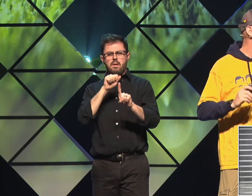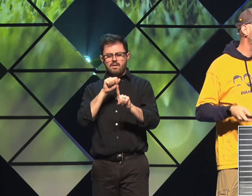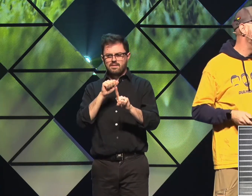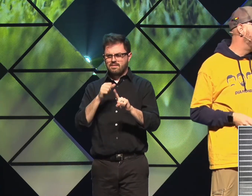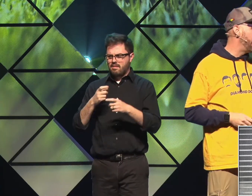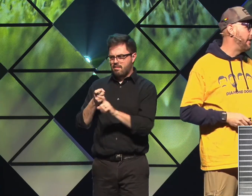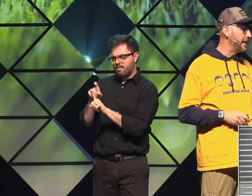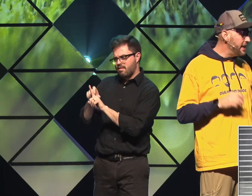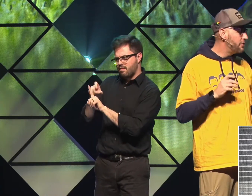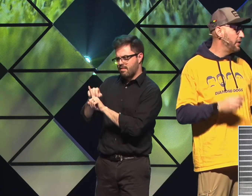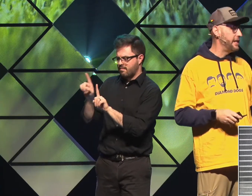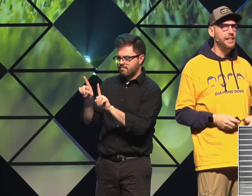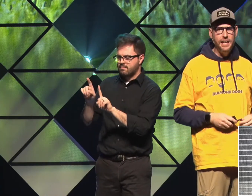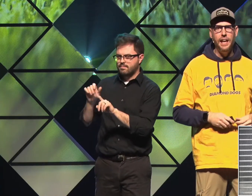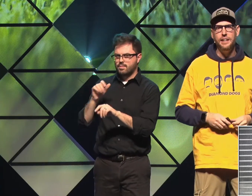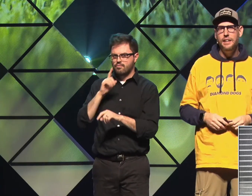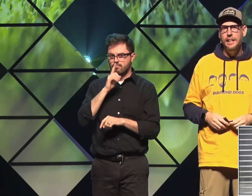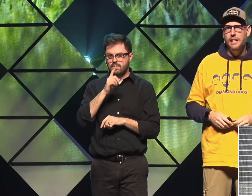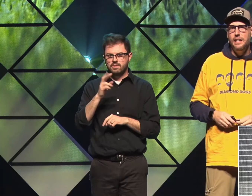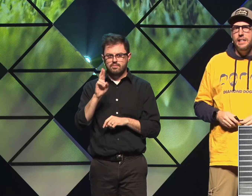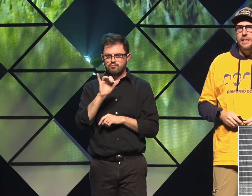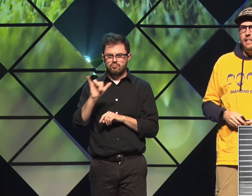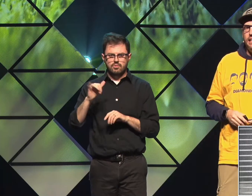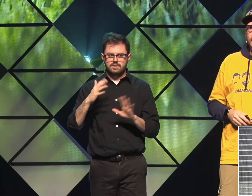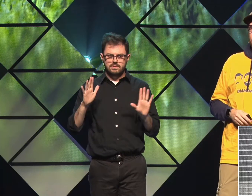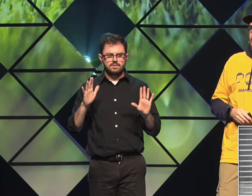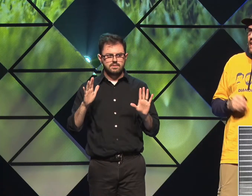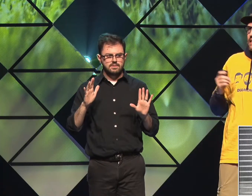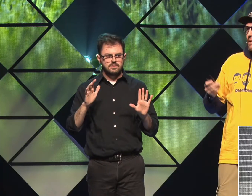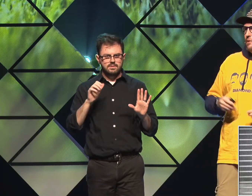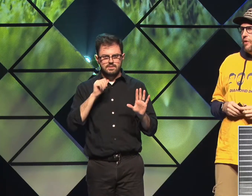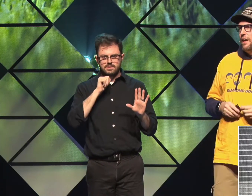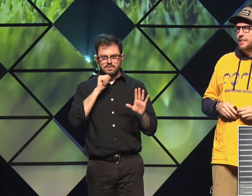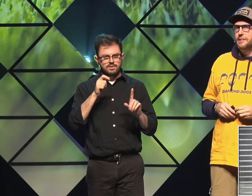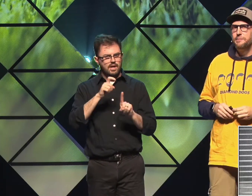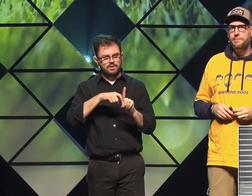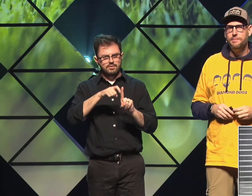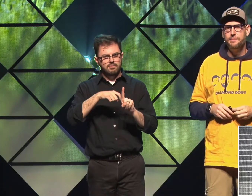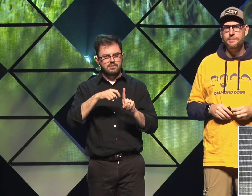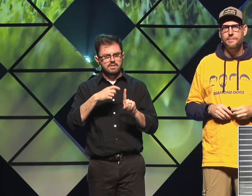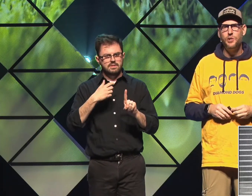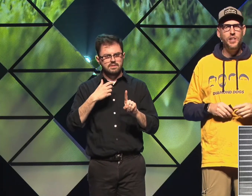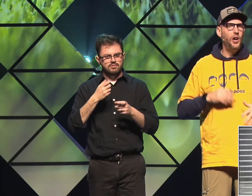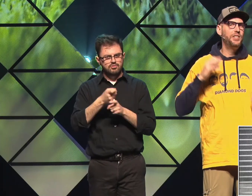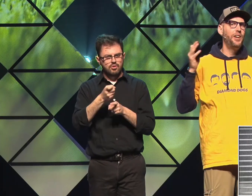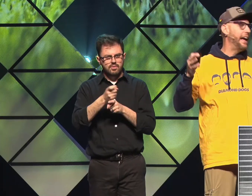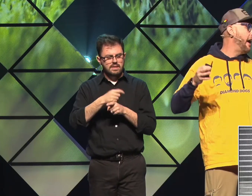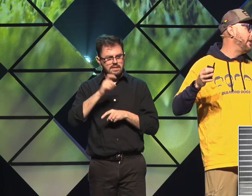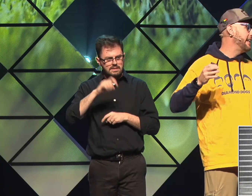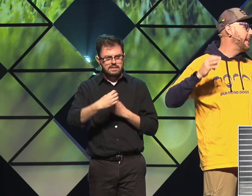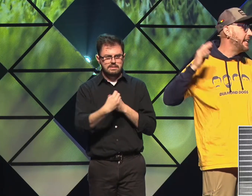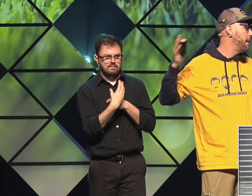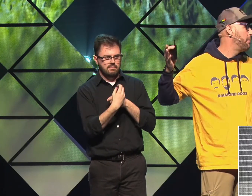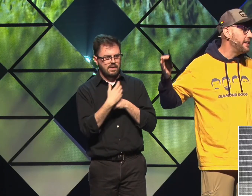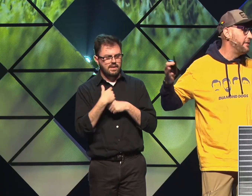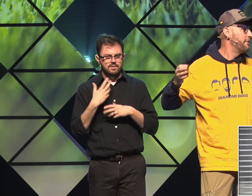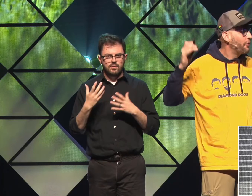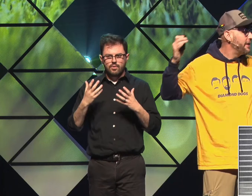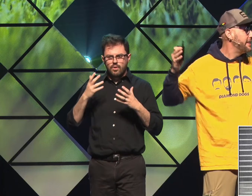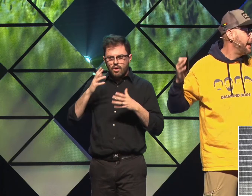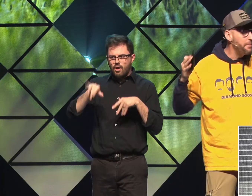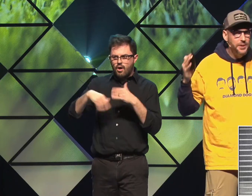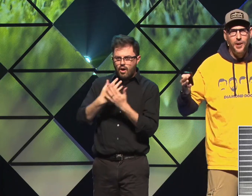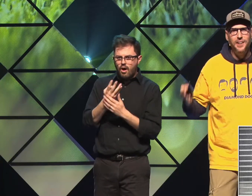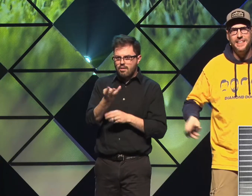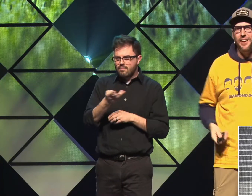Roy isn't messing around. Like, he's really at the end. And he needs some advice. And so they all start howling, and they can't believe it.